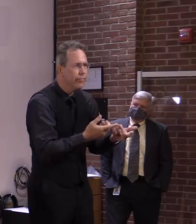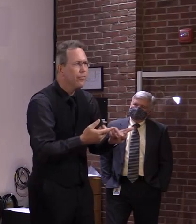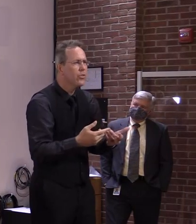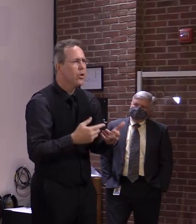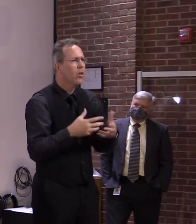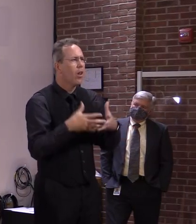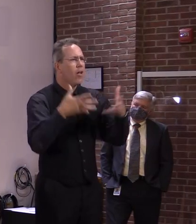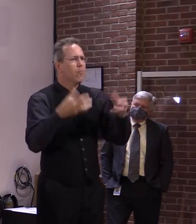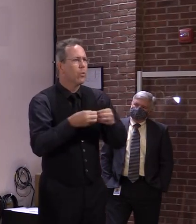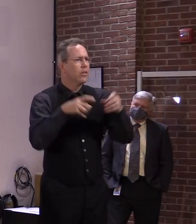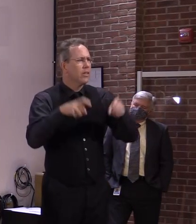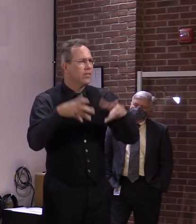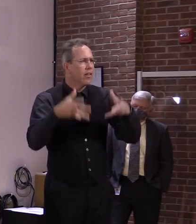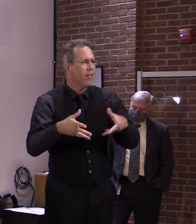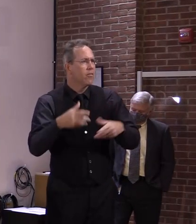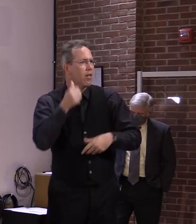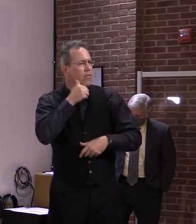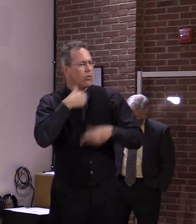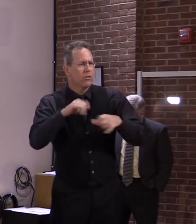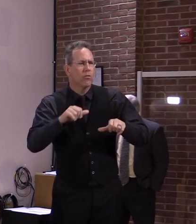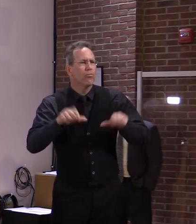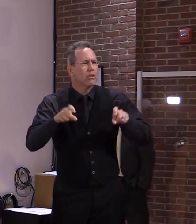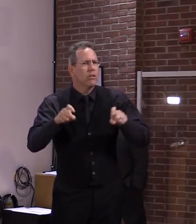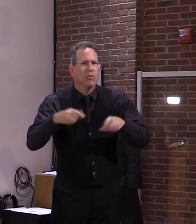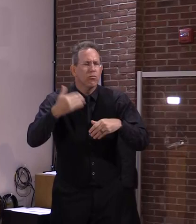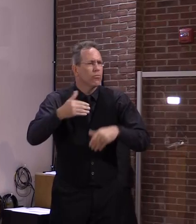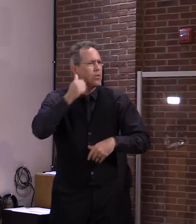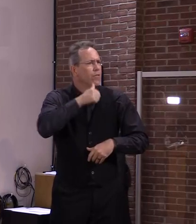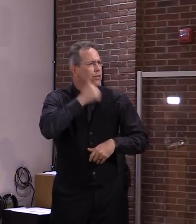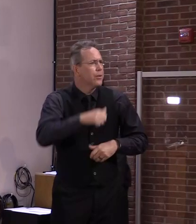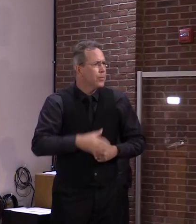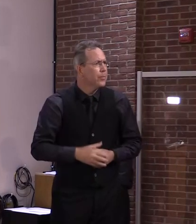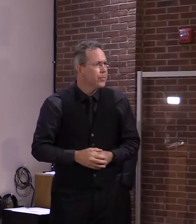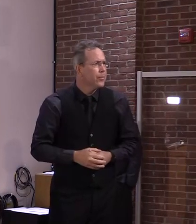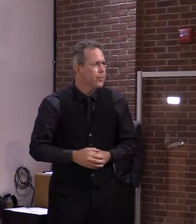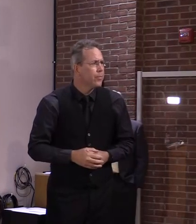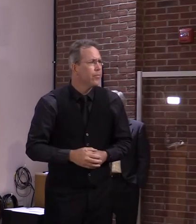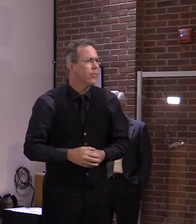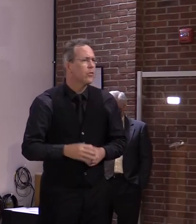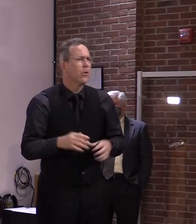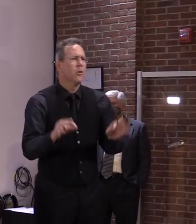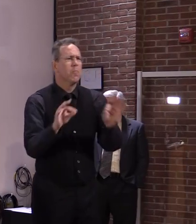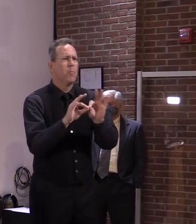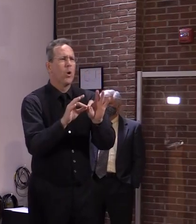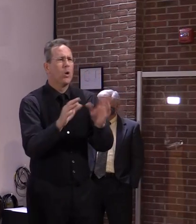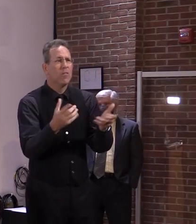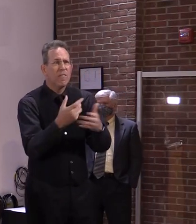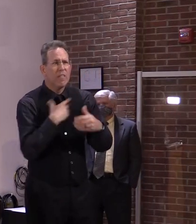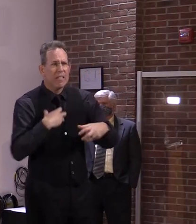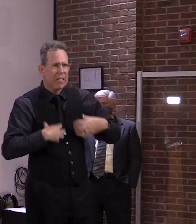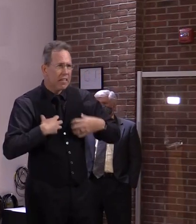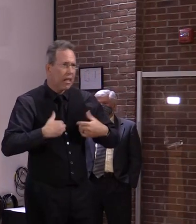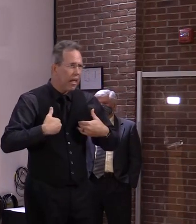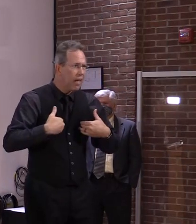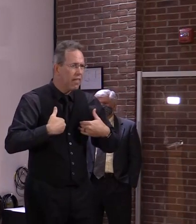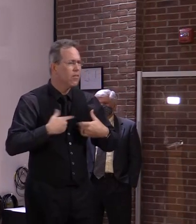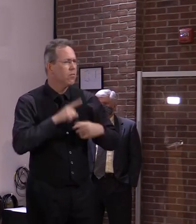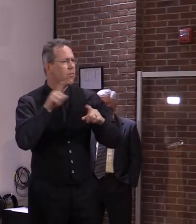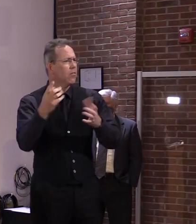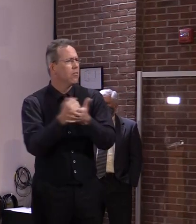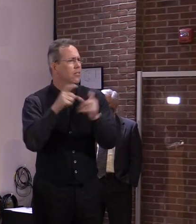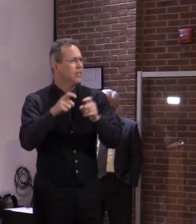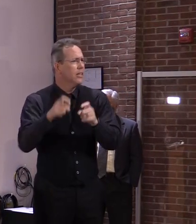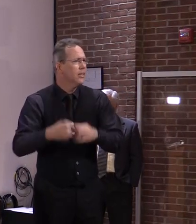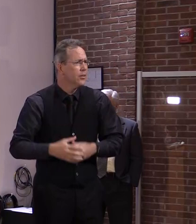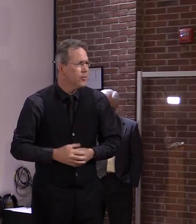basis, which is really important to keep in mind. As the whole U.S. goes through less